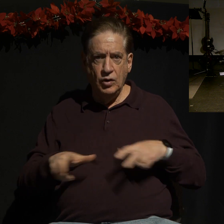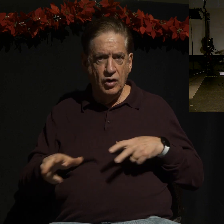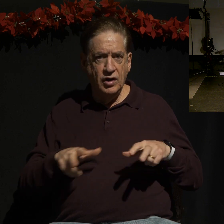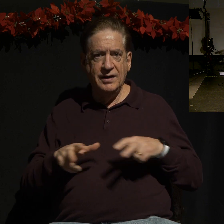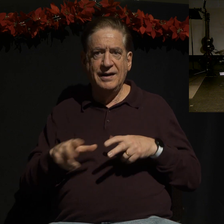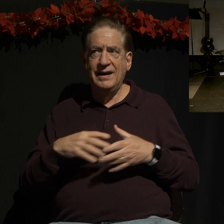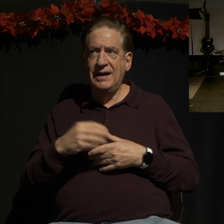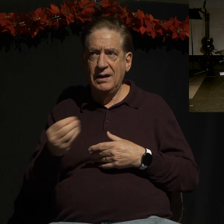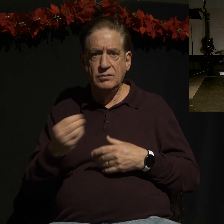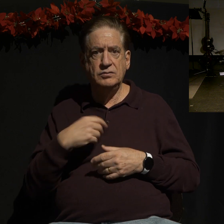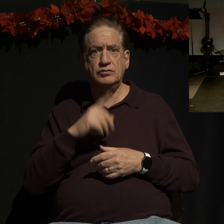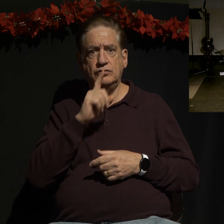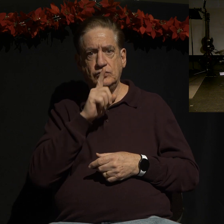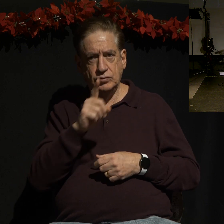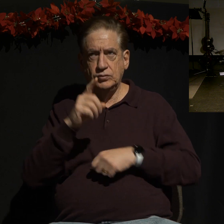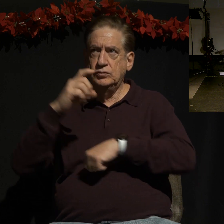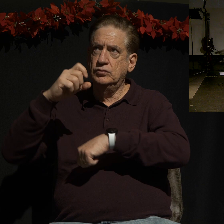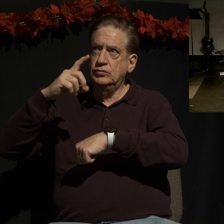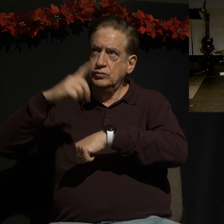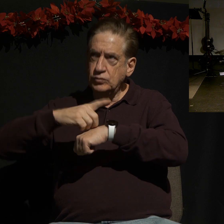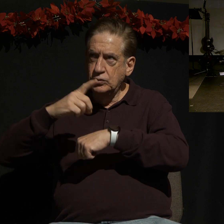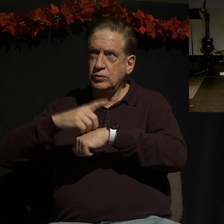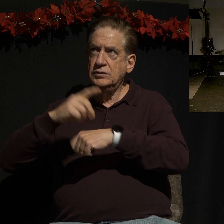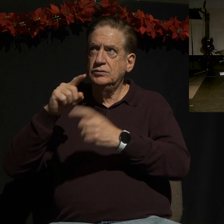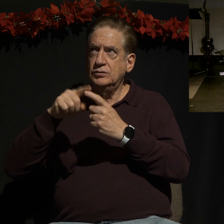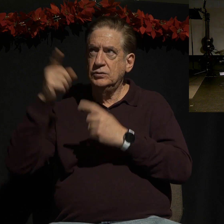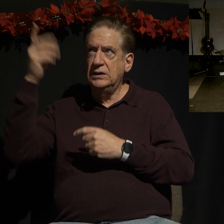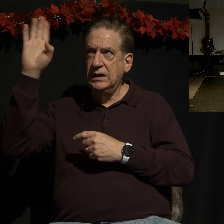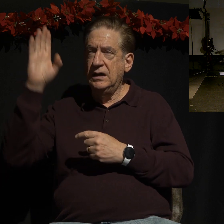my true duty to God.